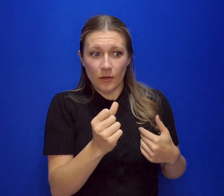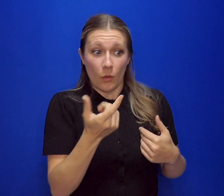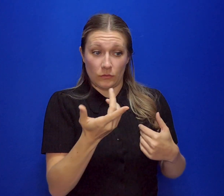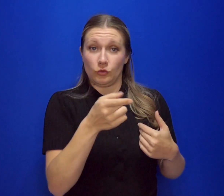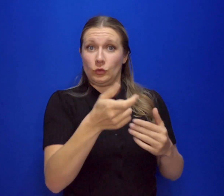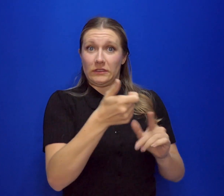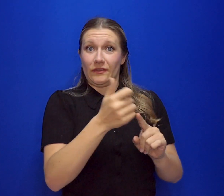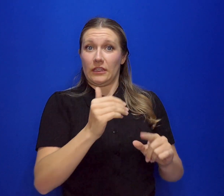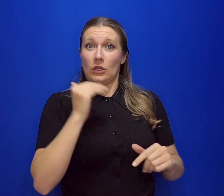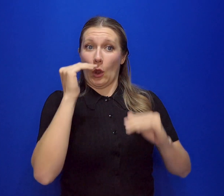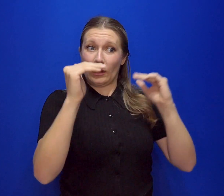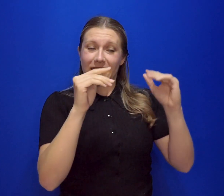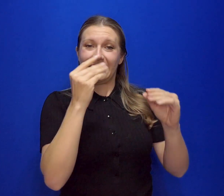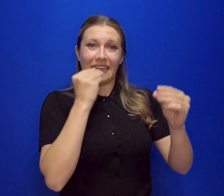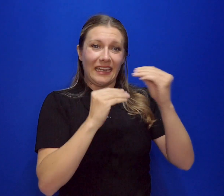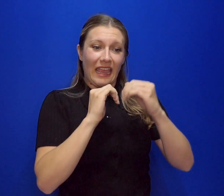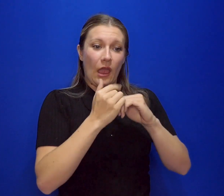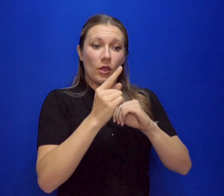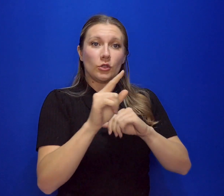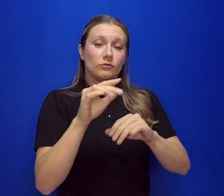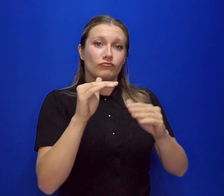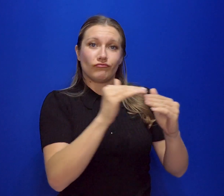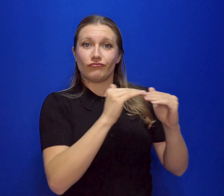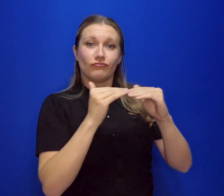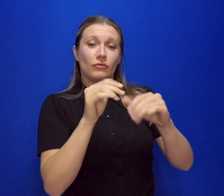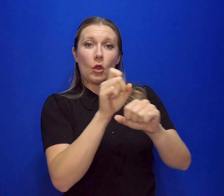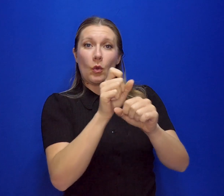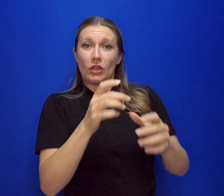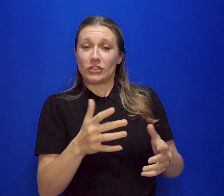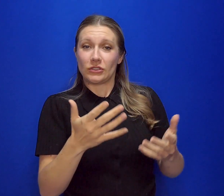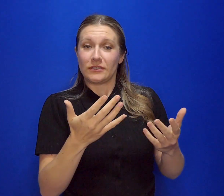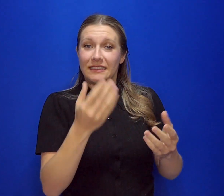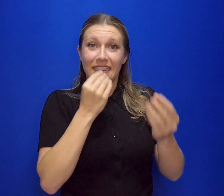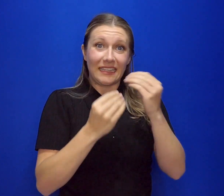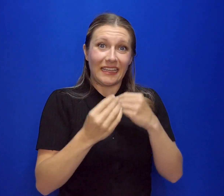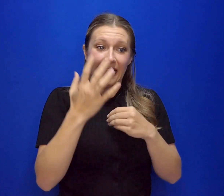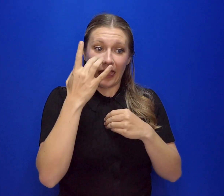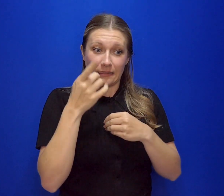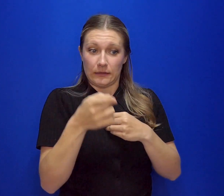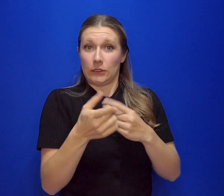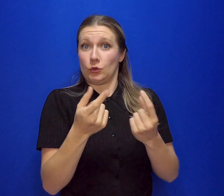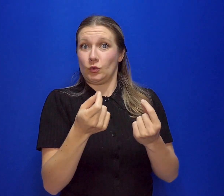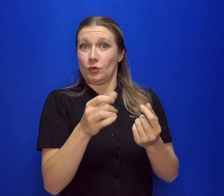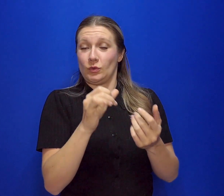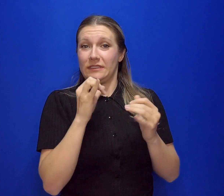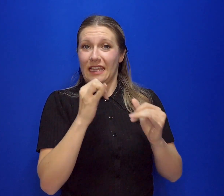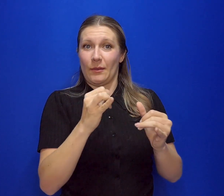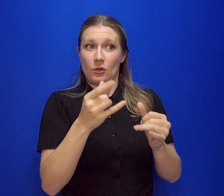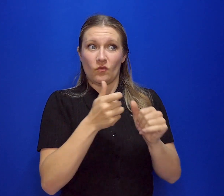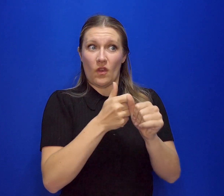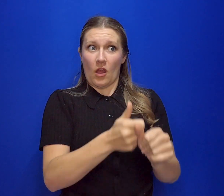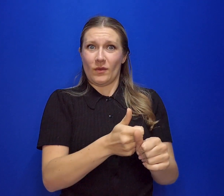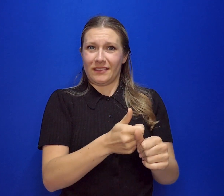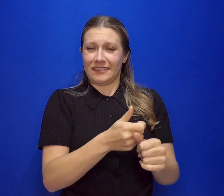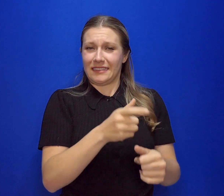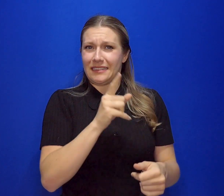are you eating the way that your colleagues are eating because that's what they're doing and you're only following suit? Is that